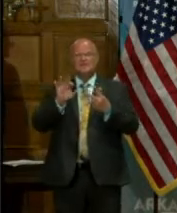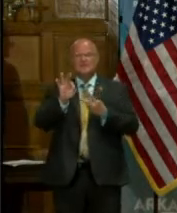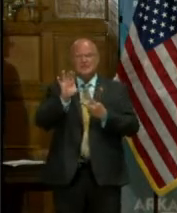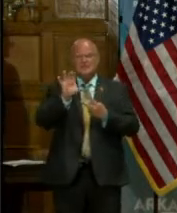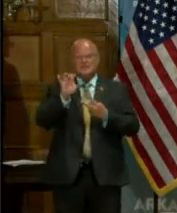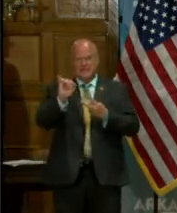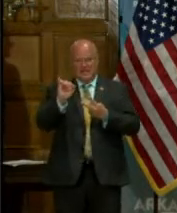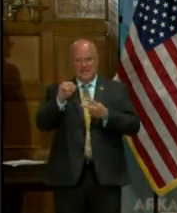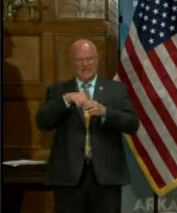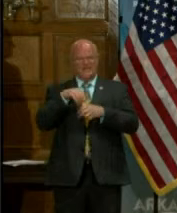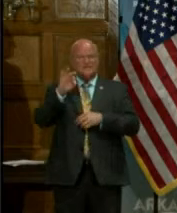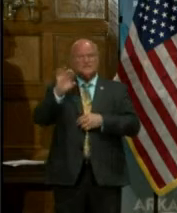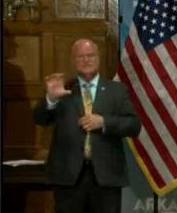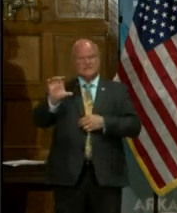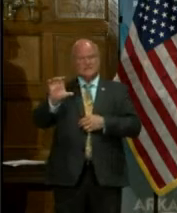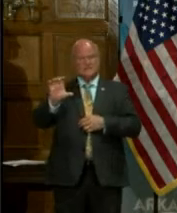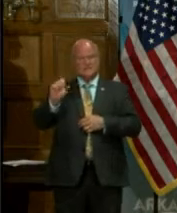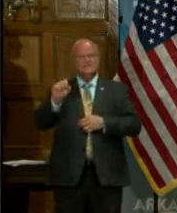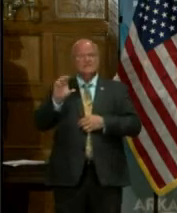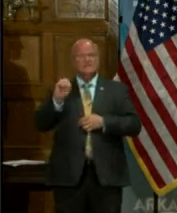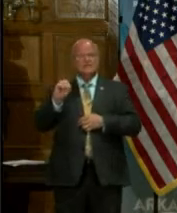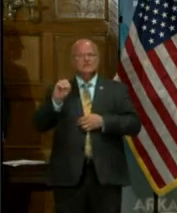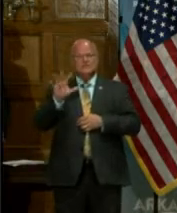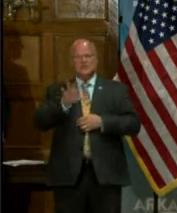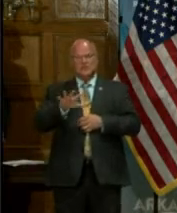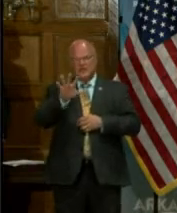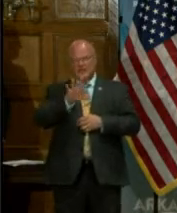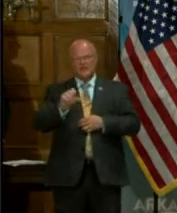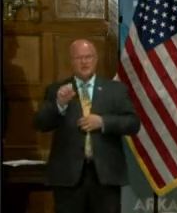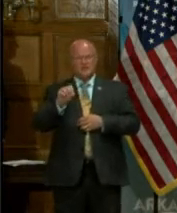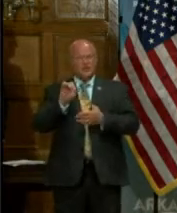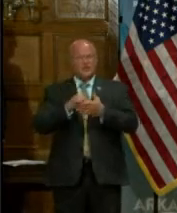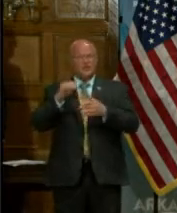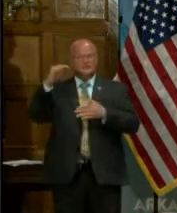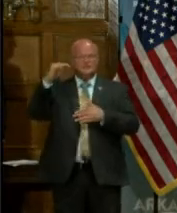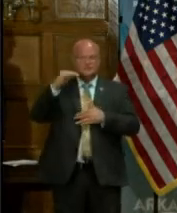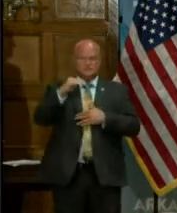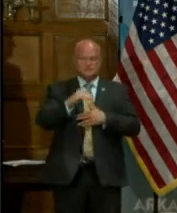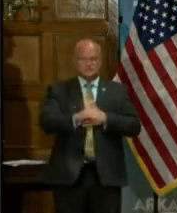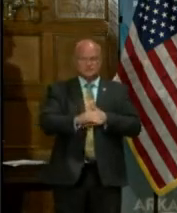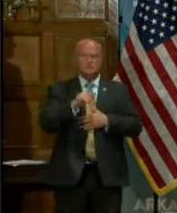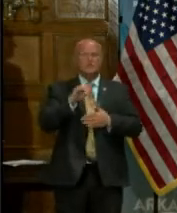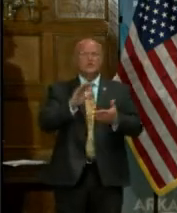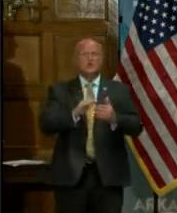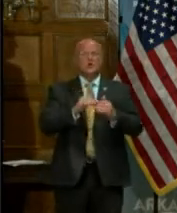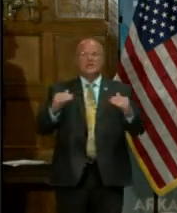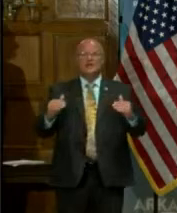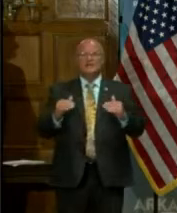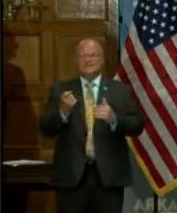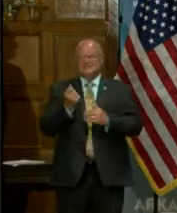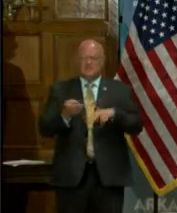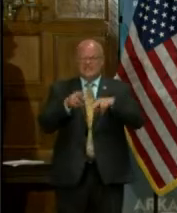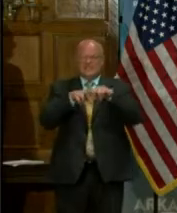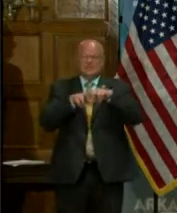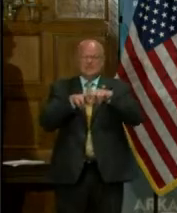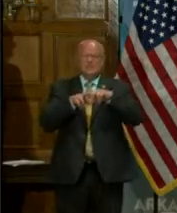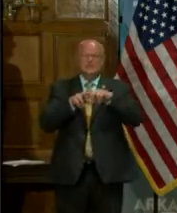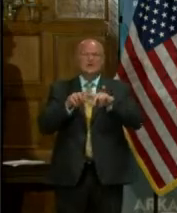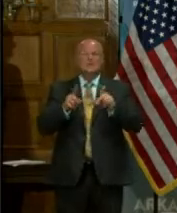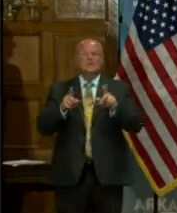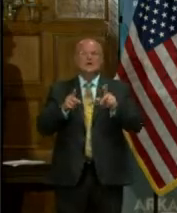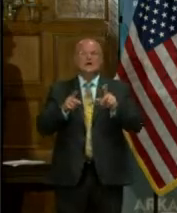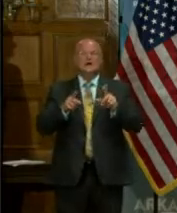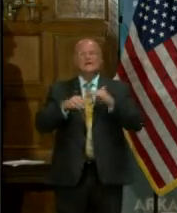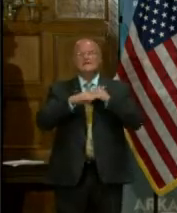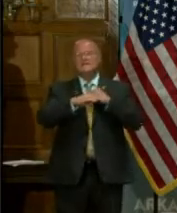FCI in Forest City, somewhere in there. But then they've been down at fairly low levels, a little bit of an increase, but they